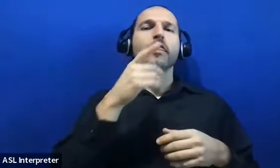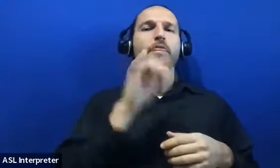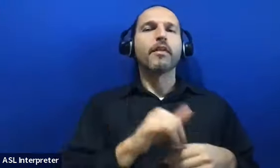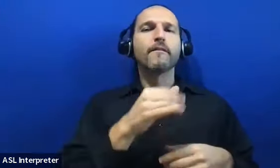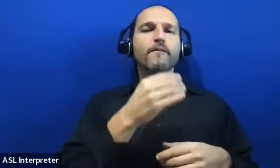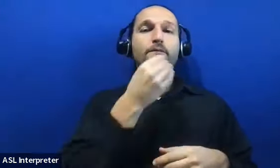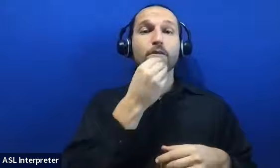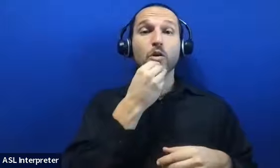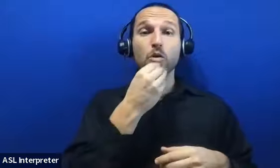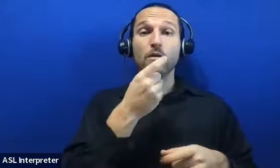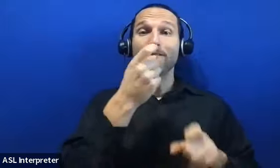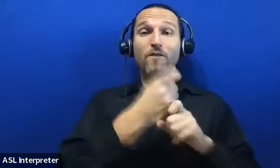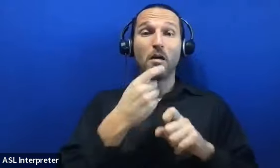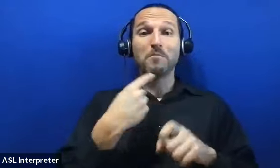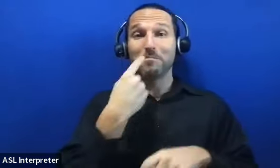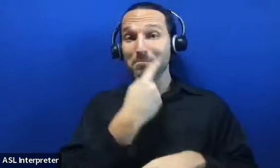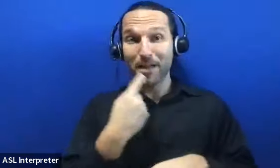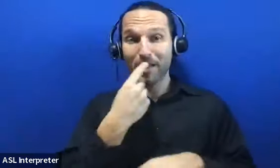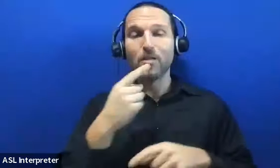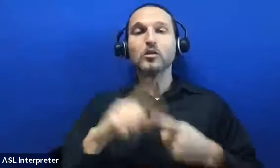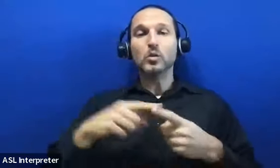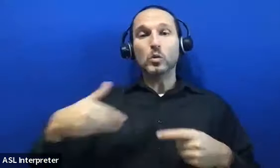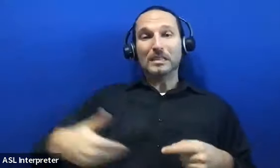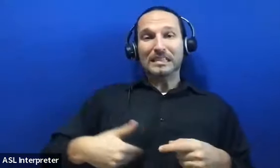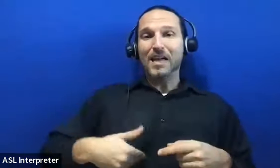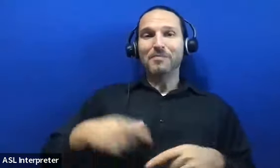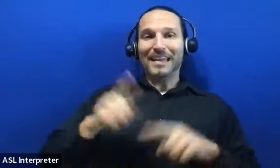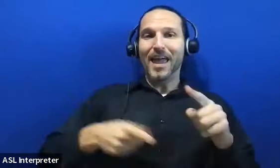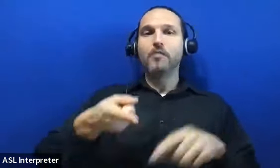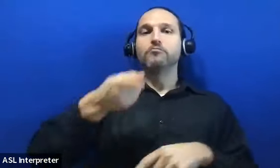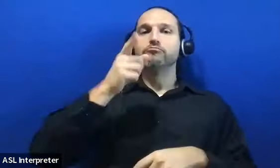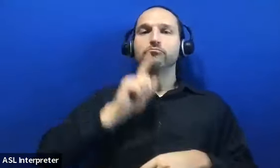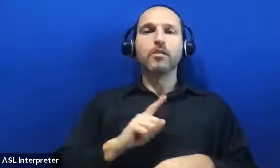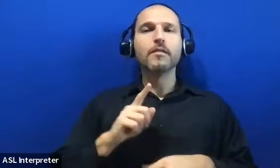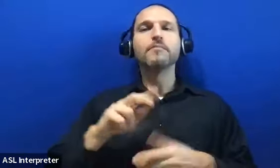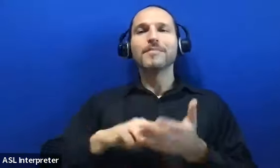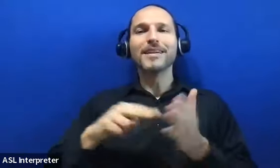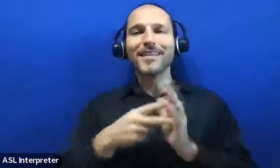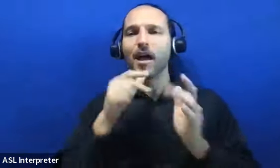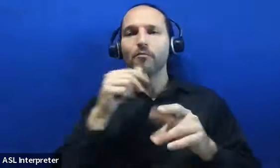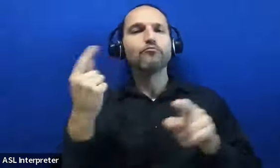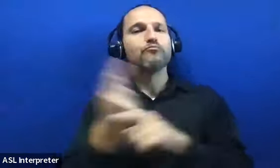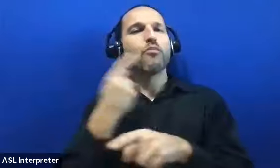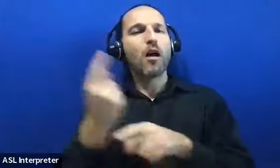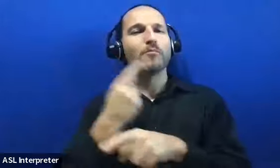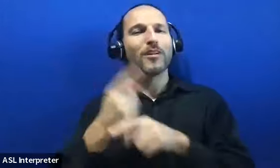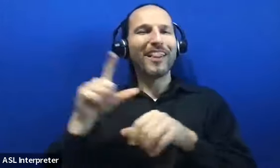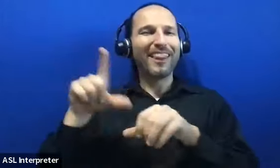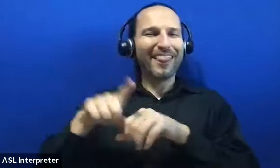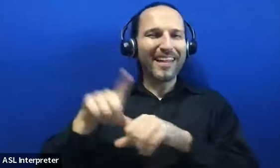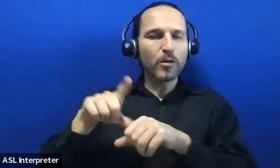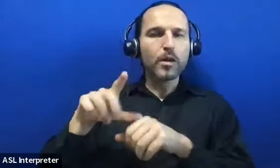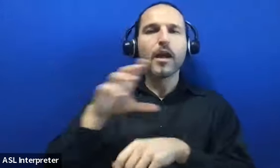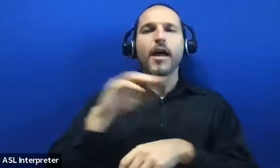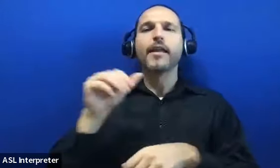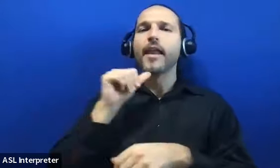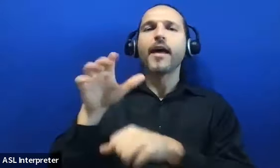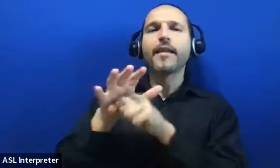mouth to the stomach. And because of that, we fail to maintain hydration and nutrition, and there may be a risk